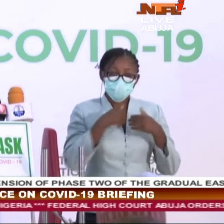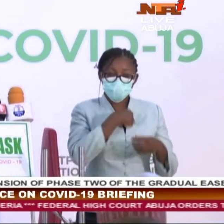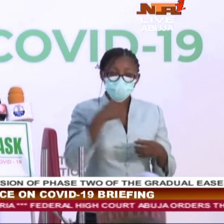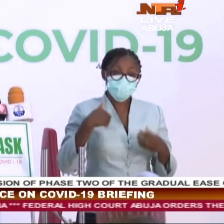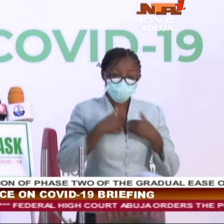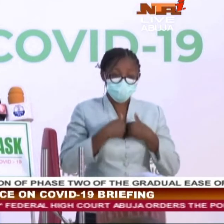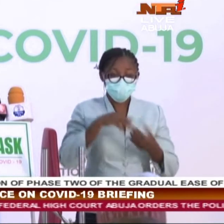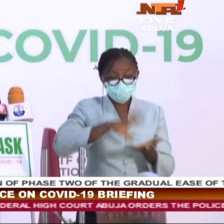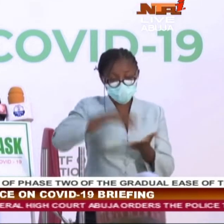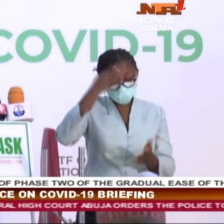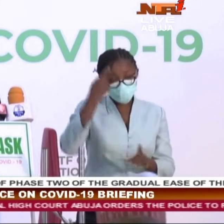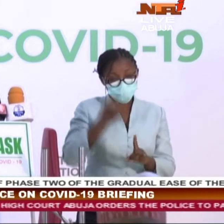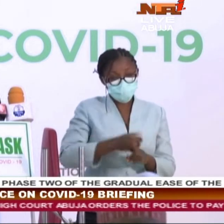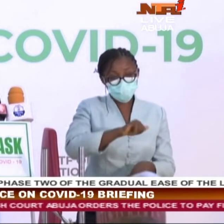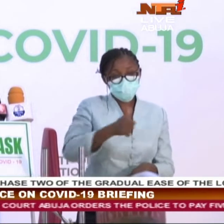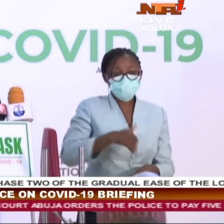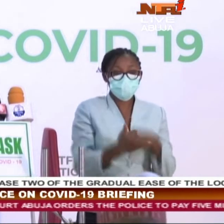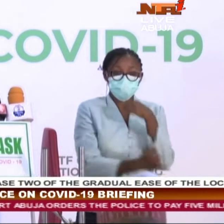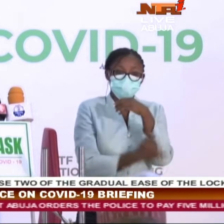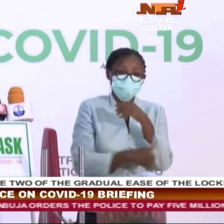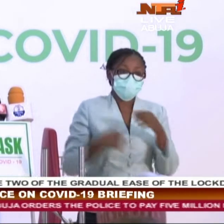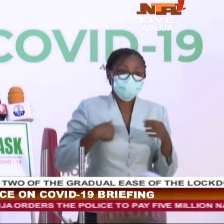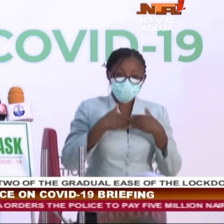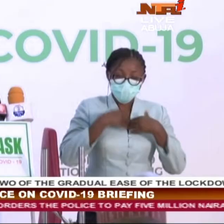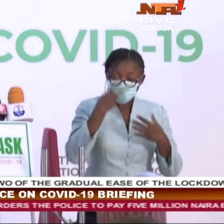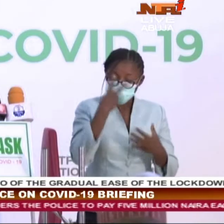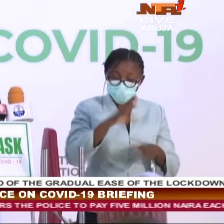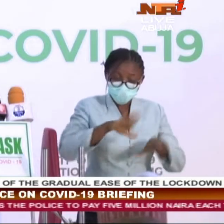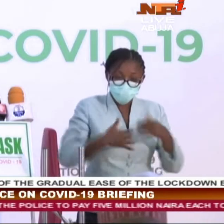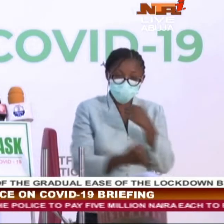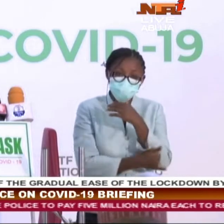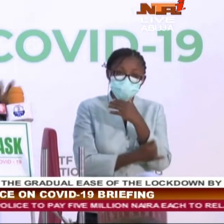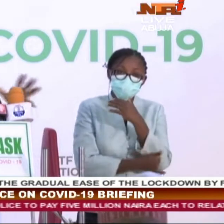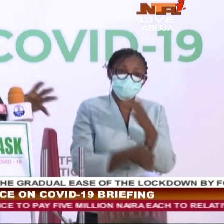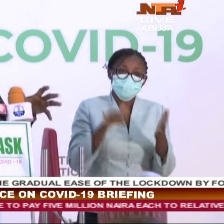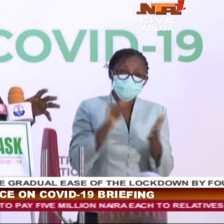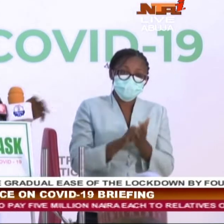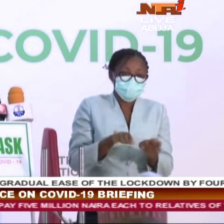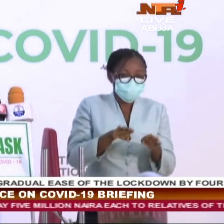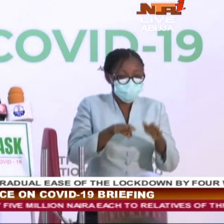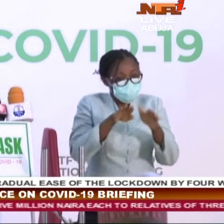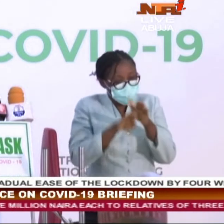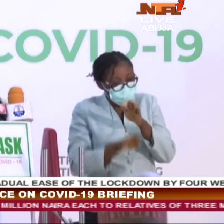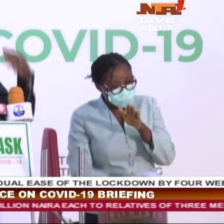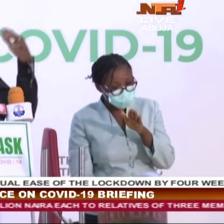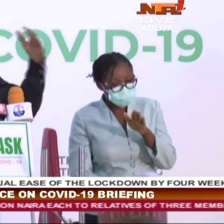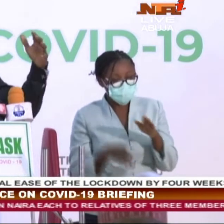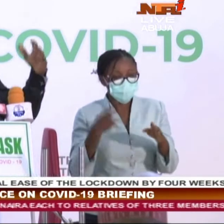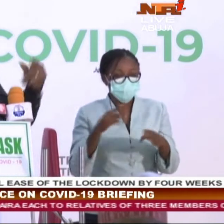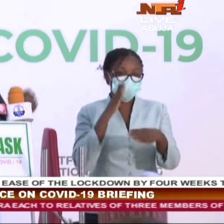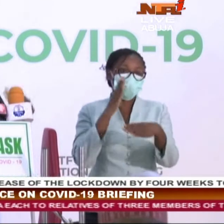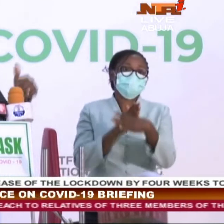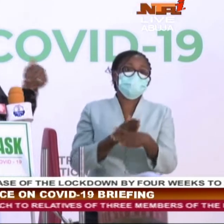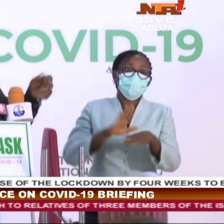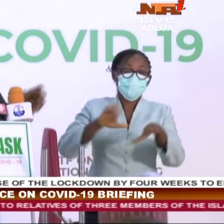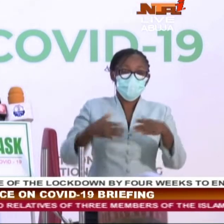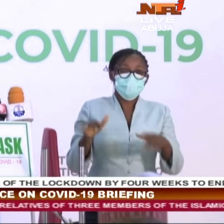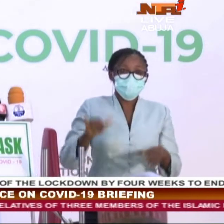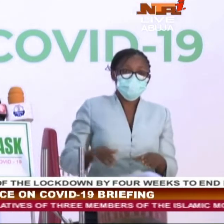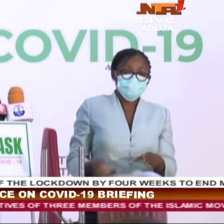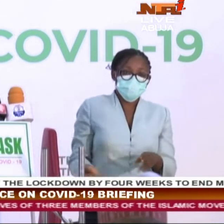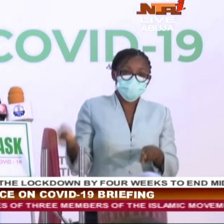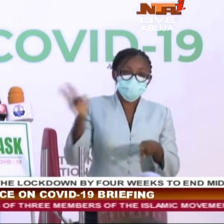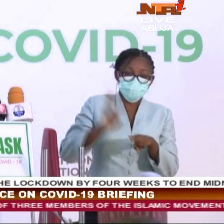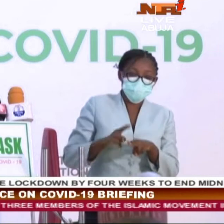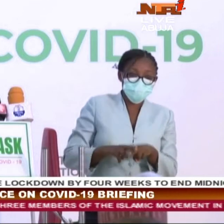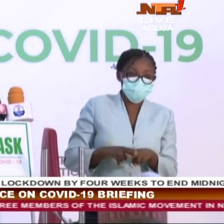how countries that have even flattened the curve, those that have peaked and flattened the